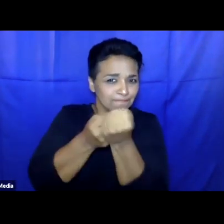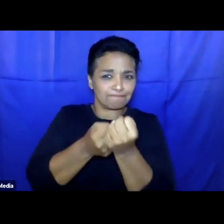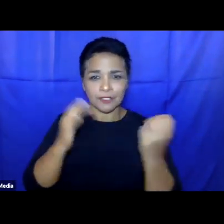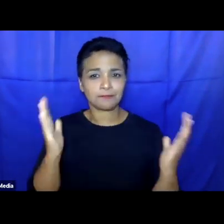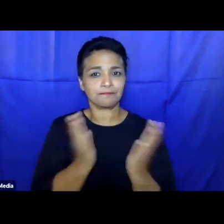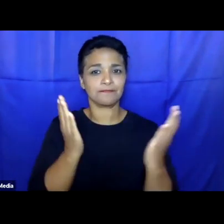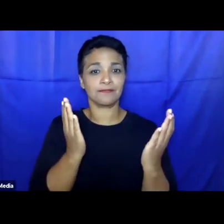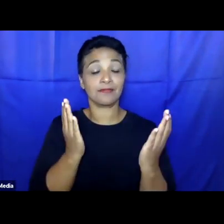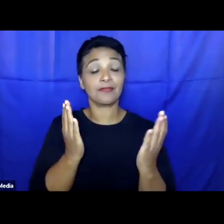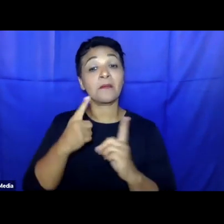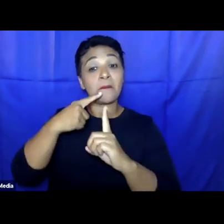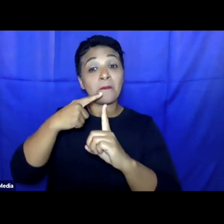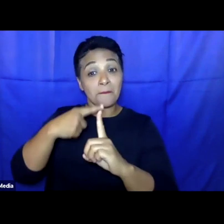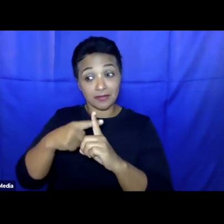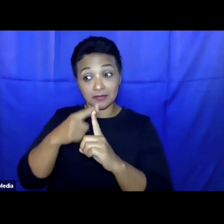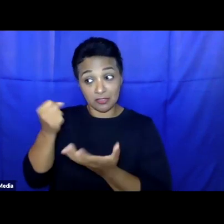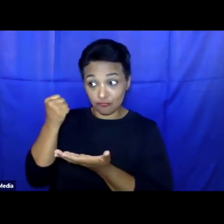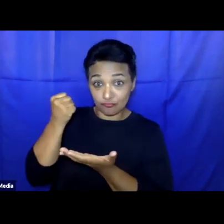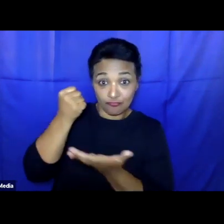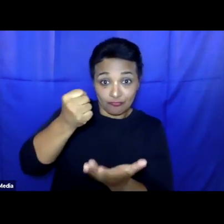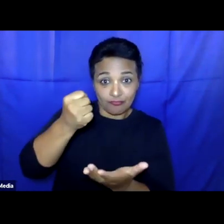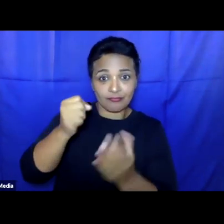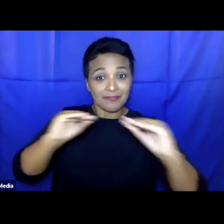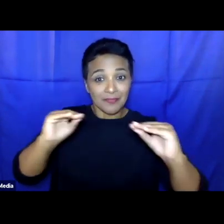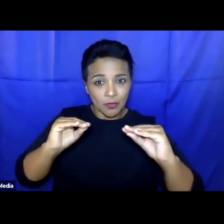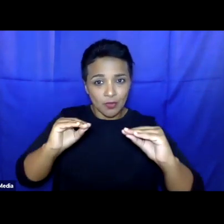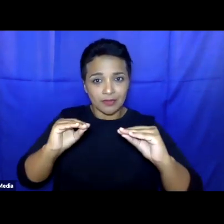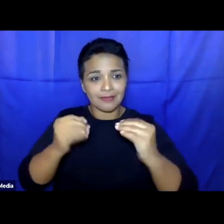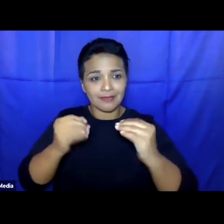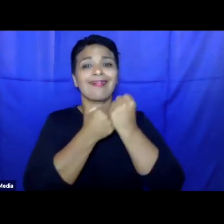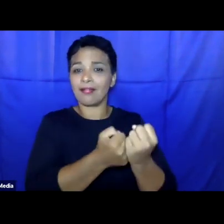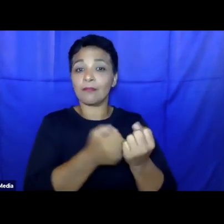the UNHCR will incur for years in